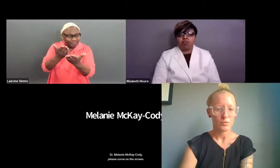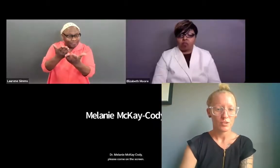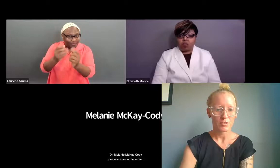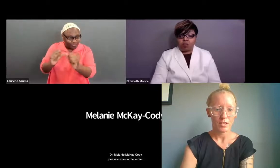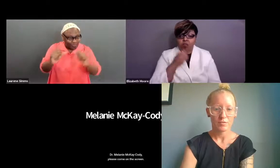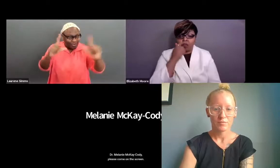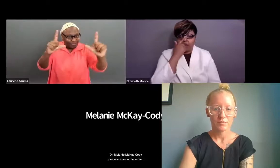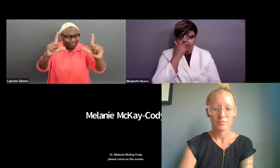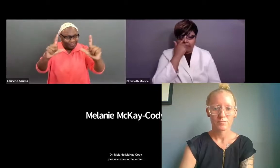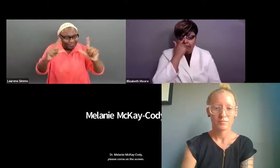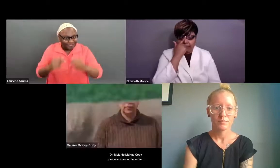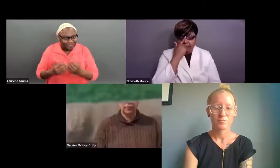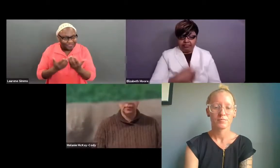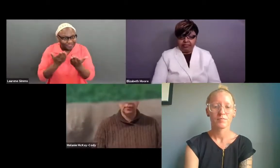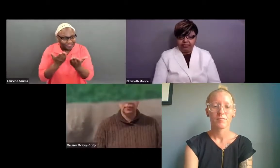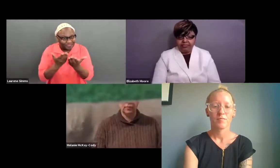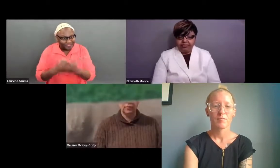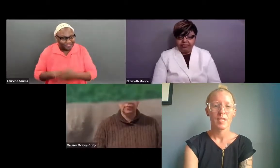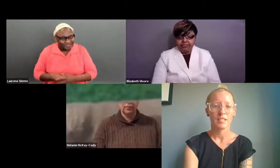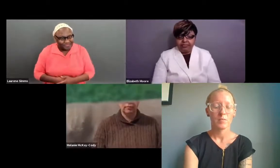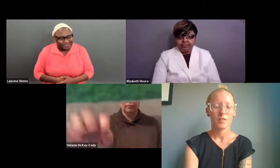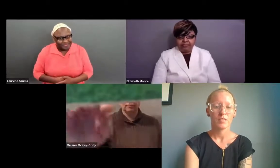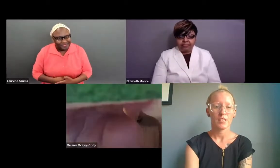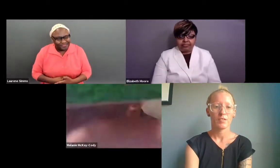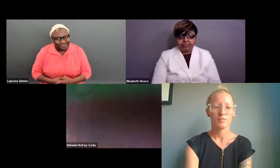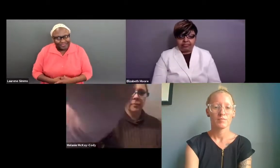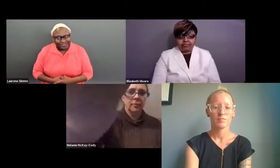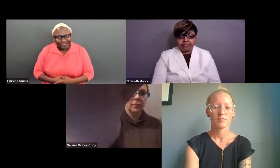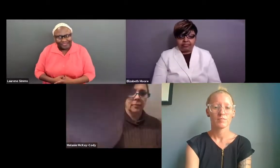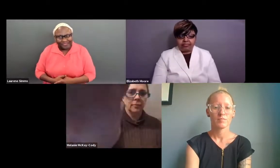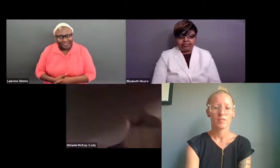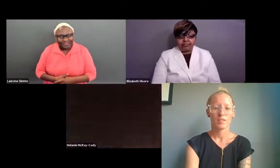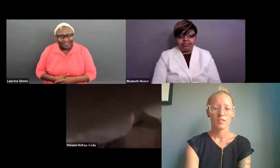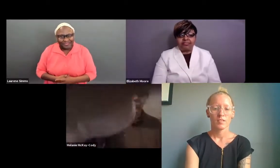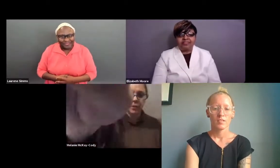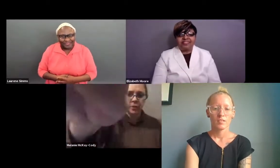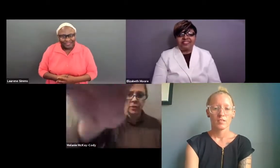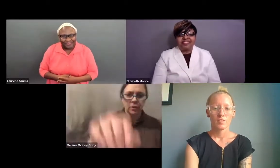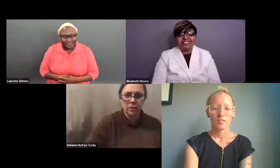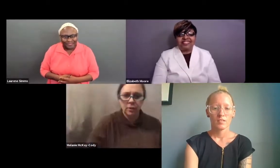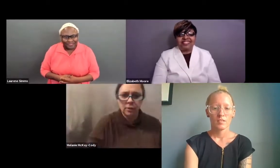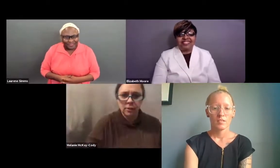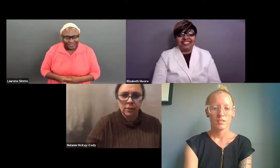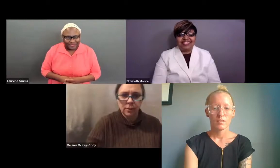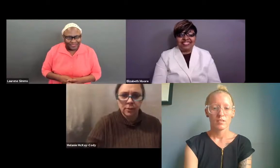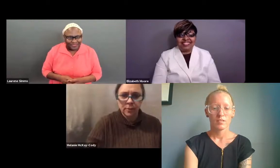Please introduce yourself and come on video.